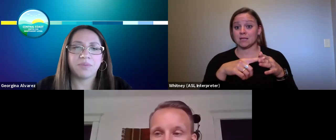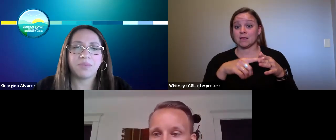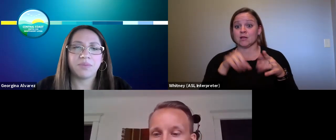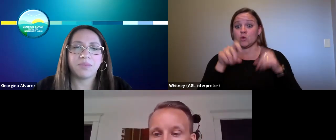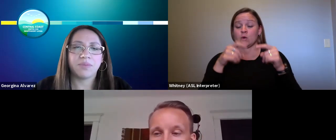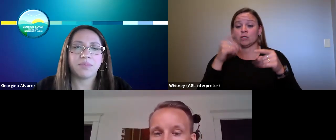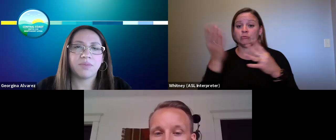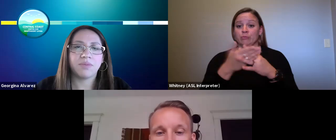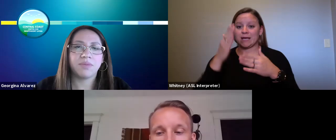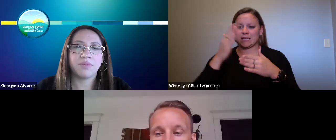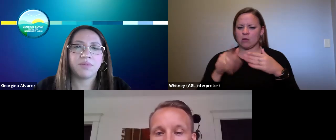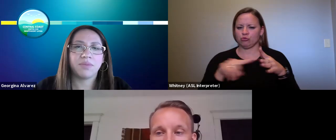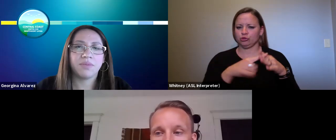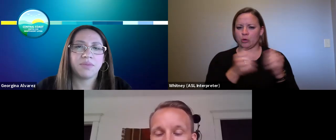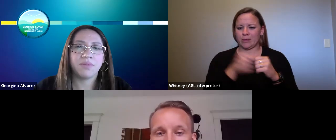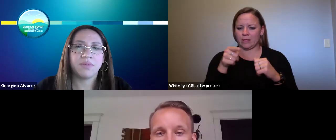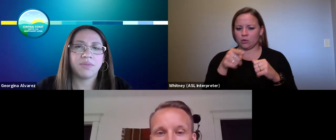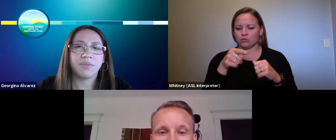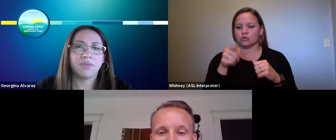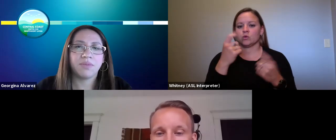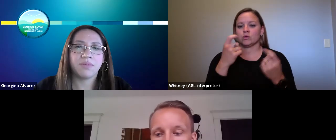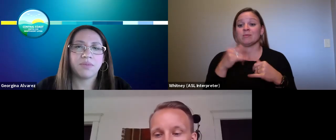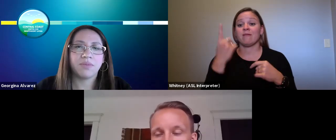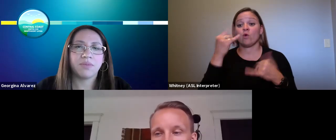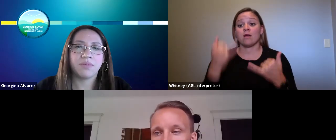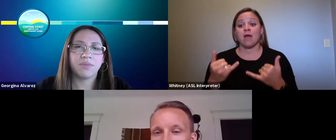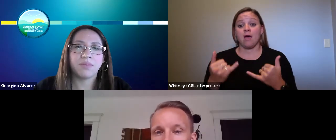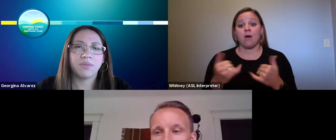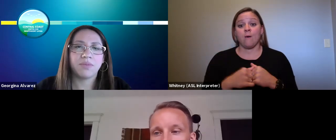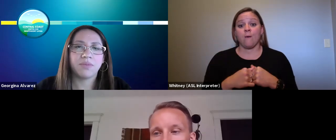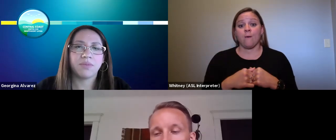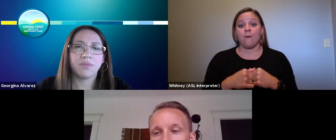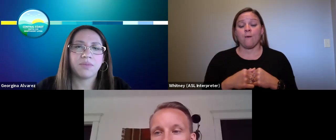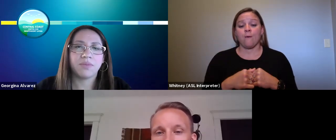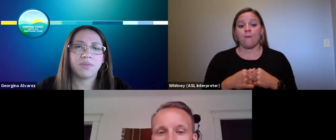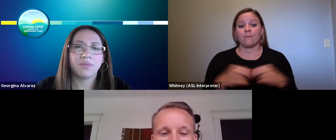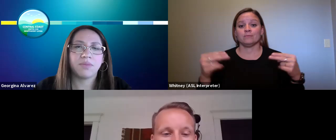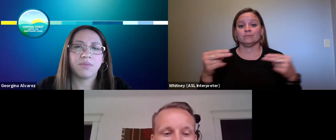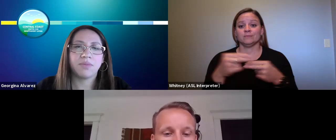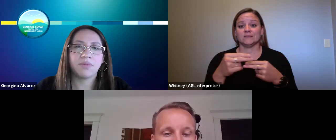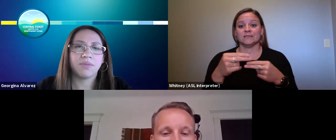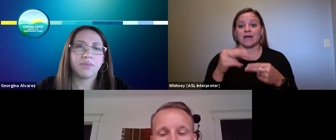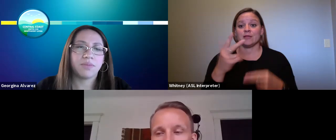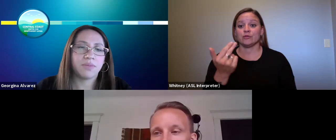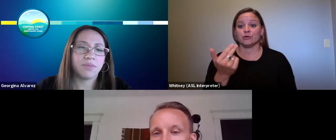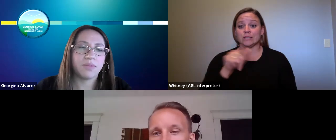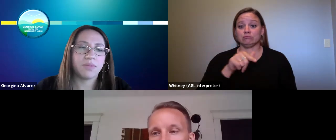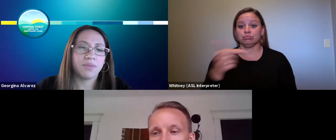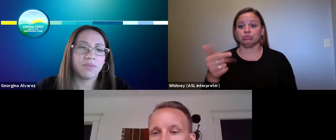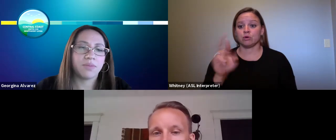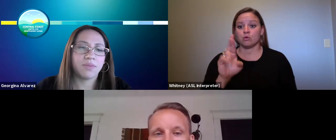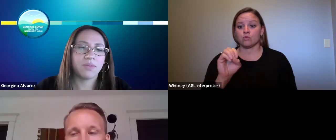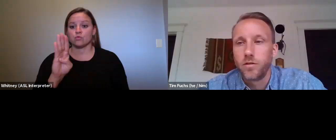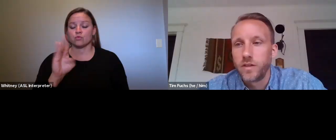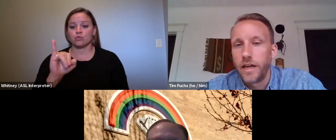end, I will start with those. For now, though, I am going to go ahead to slide 13, and we're going to turn this over to Robbie, who's going to walk